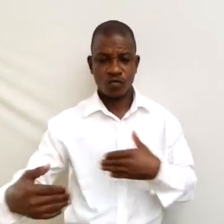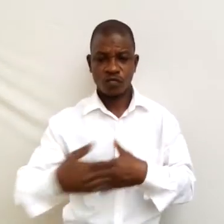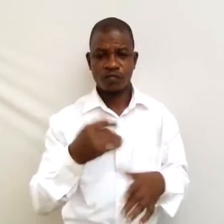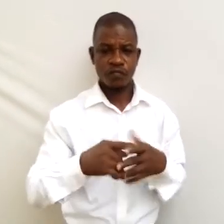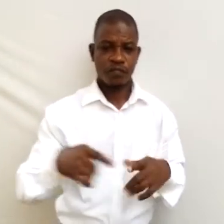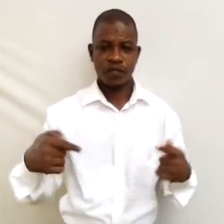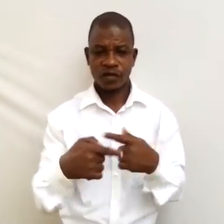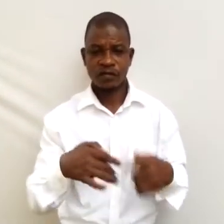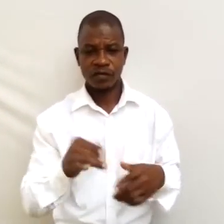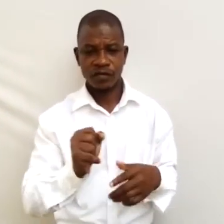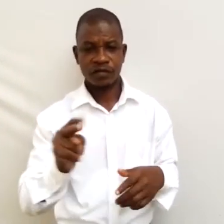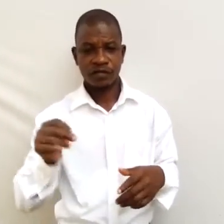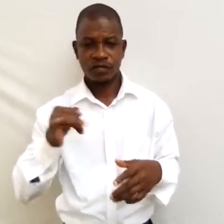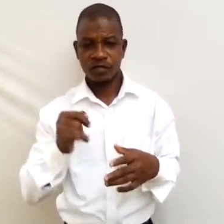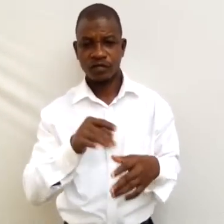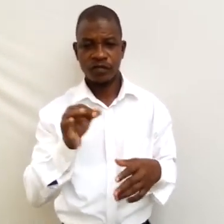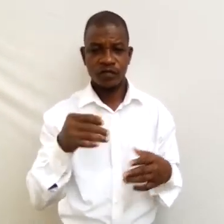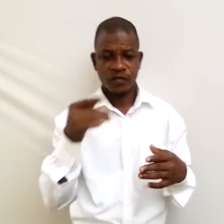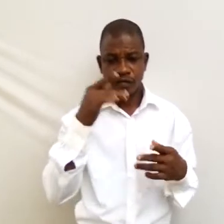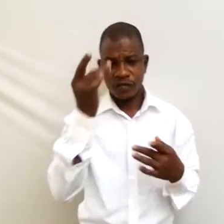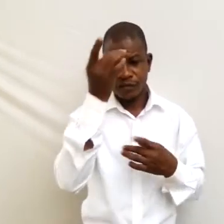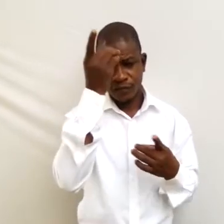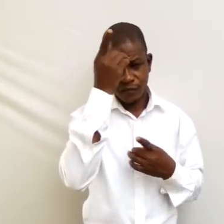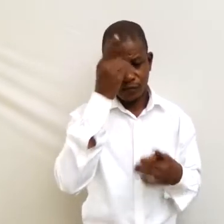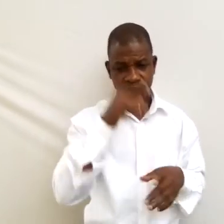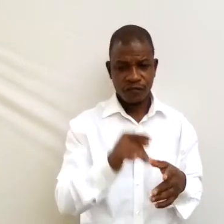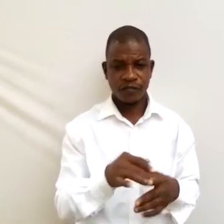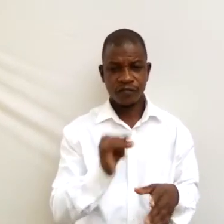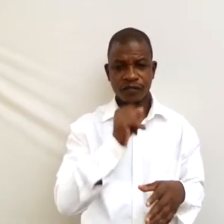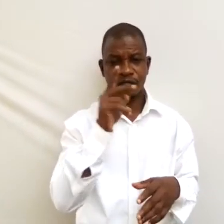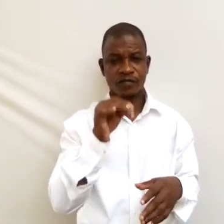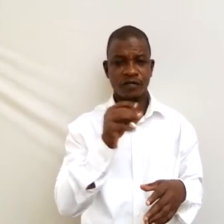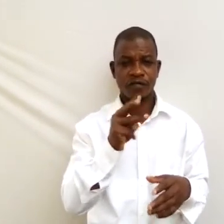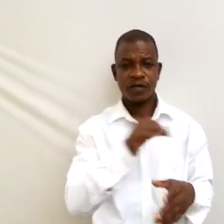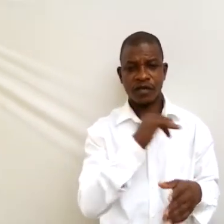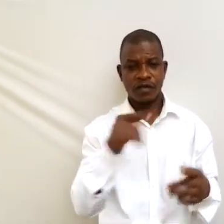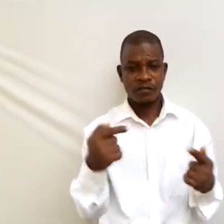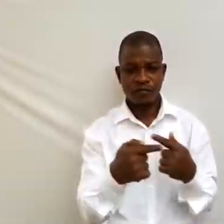nausea, fever, and pain during sex.